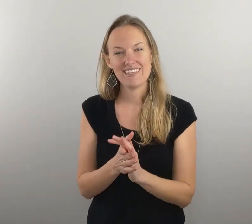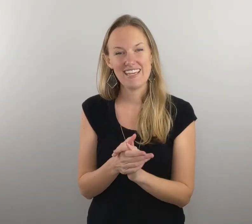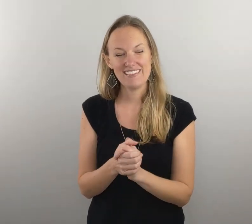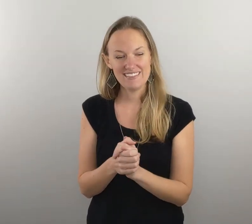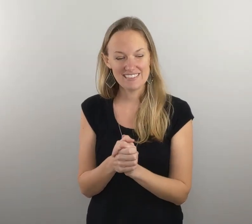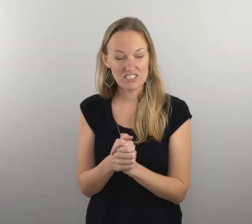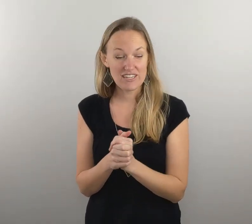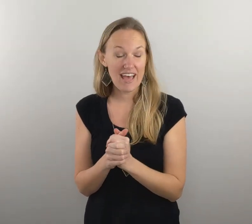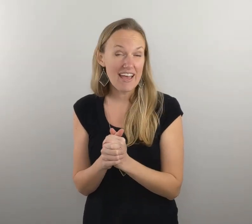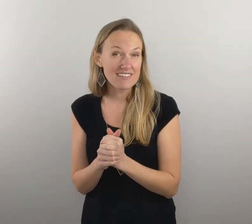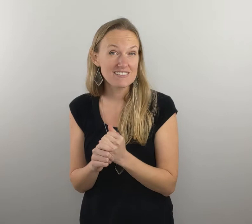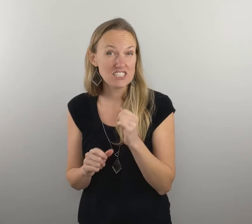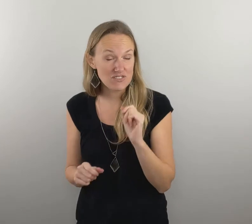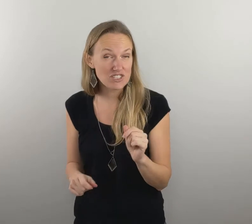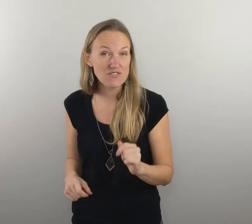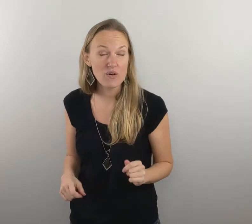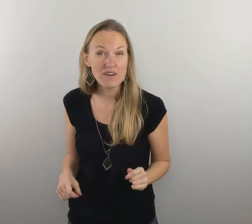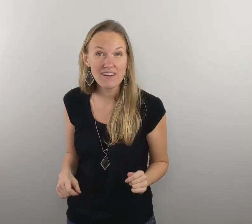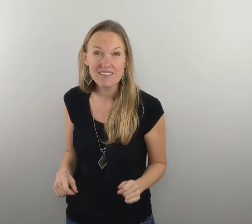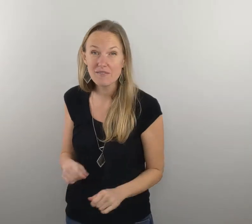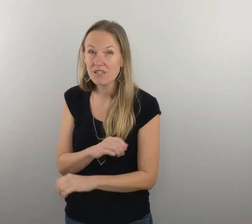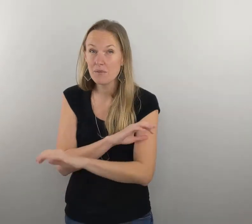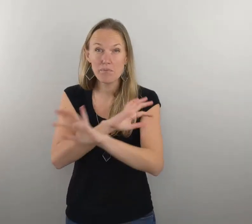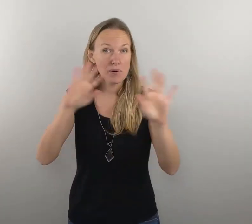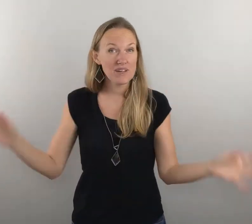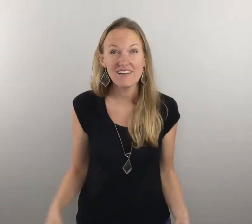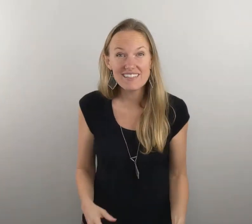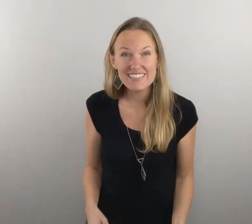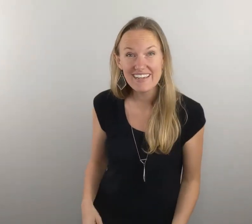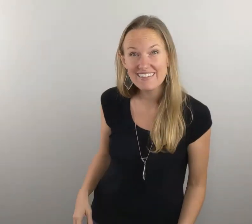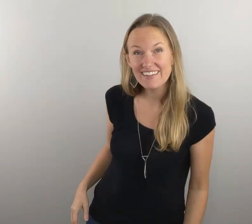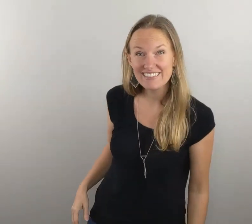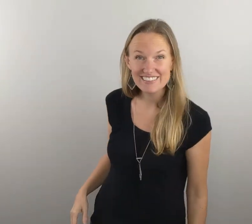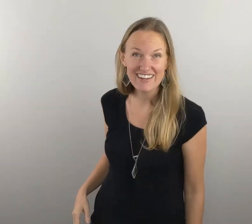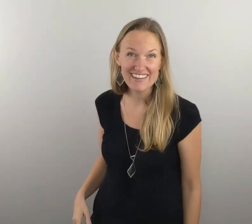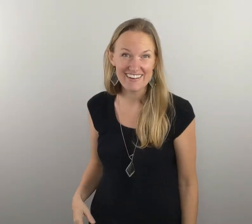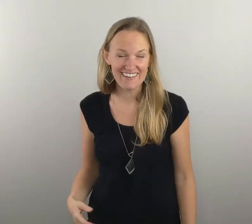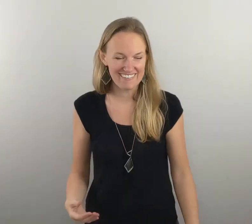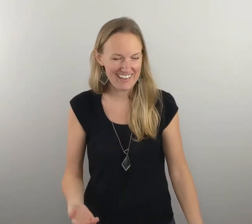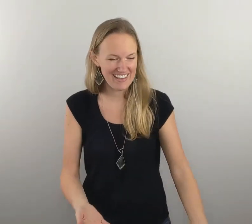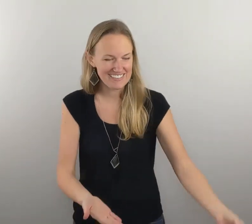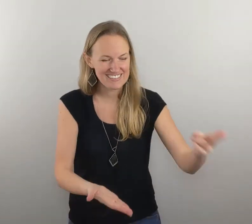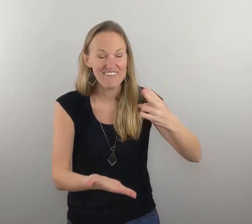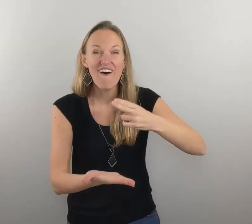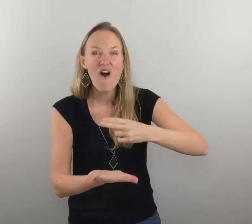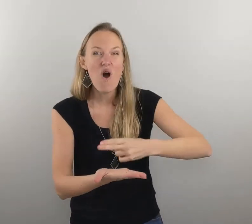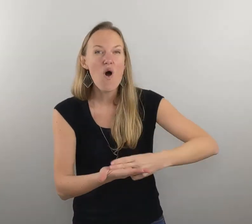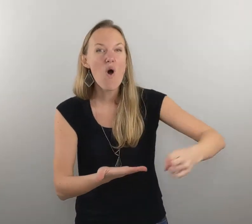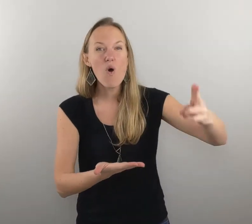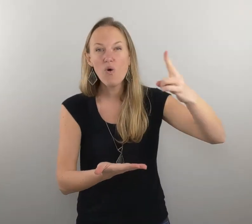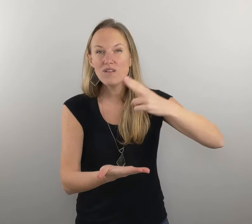Okay, let's try that. Just verse 4, and then we're going to put it all together and try it all. Okay? So,